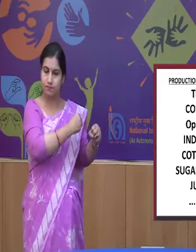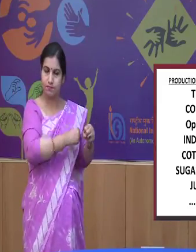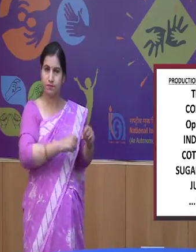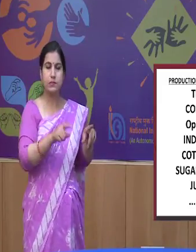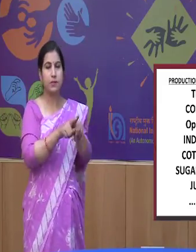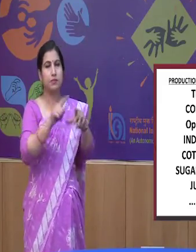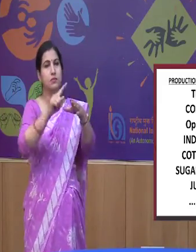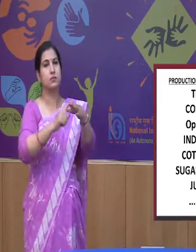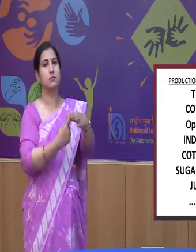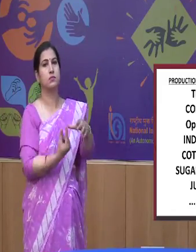jute, etc.